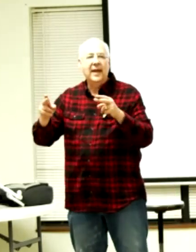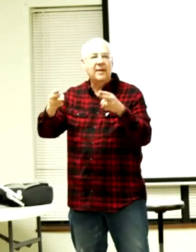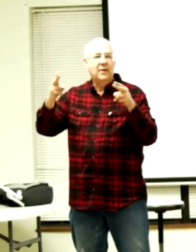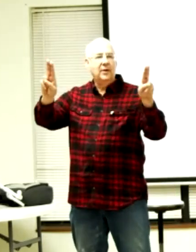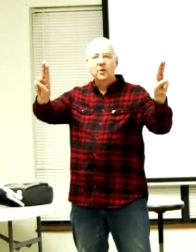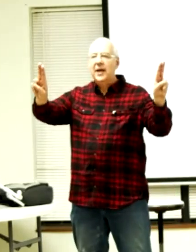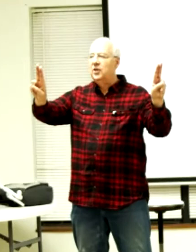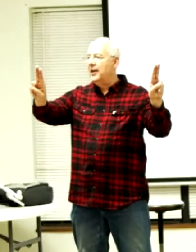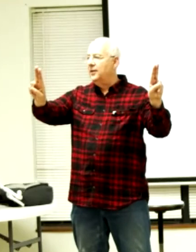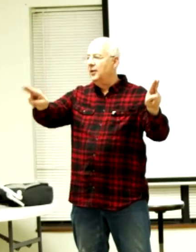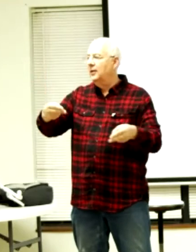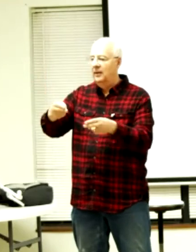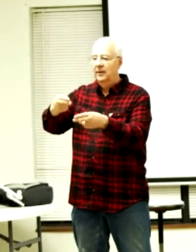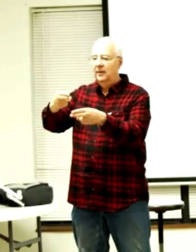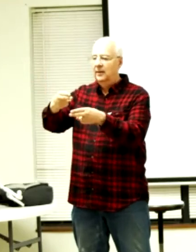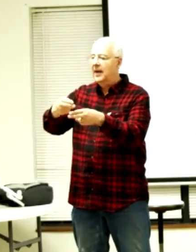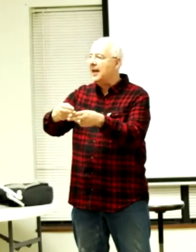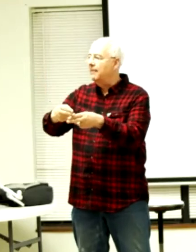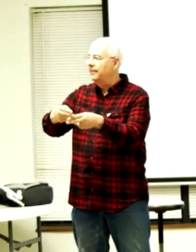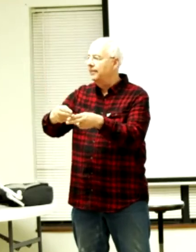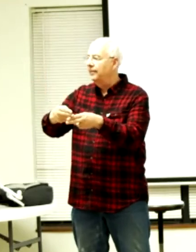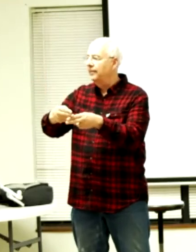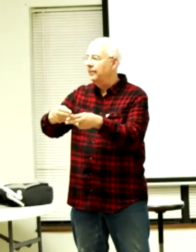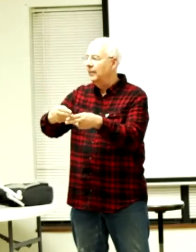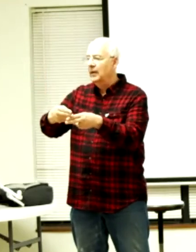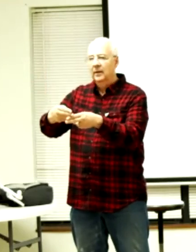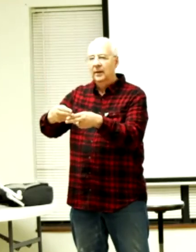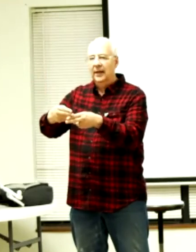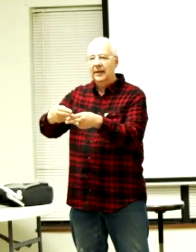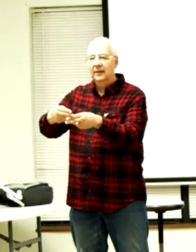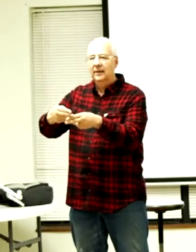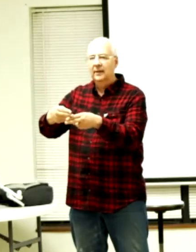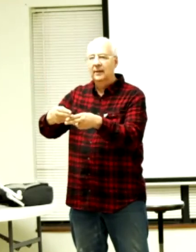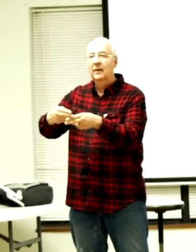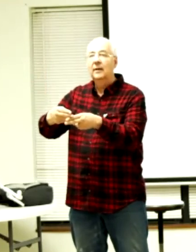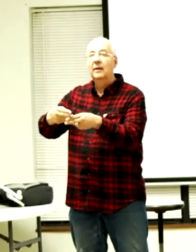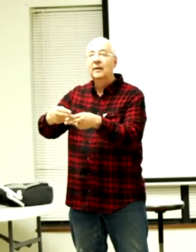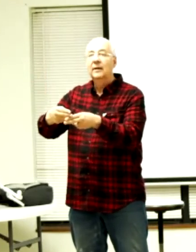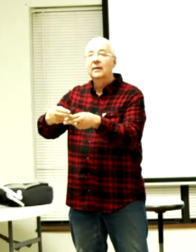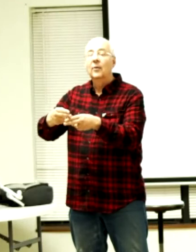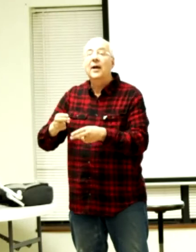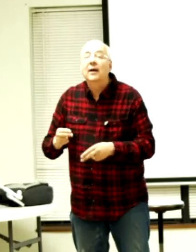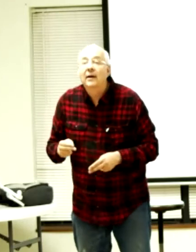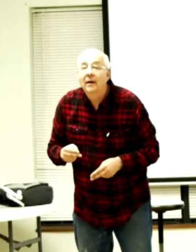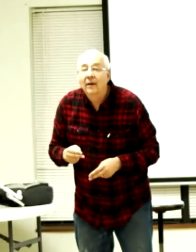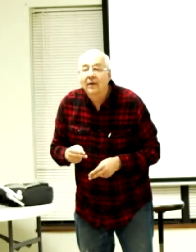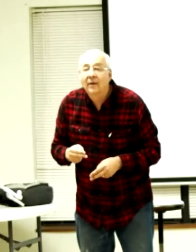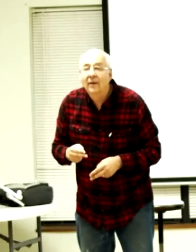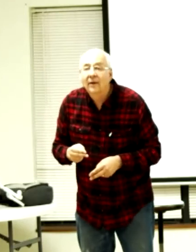Name, or the two H hands. Name. I Okay. would always get sit and name. What now? I would always get sit